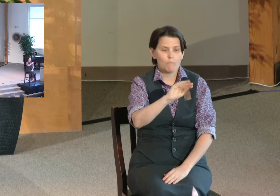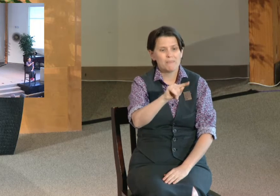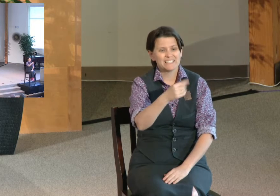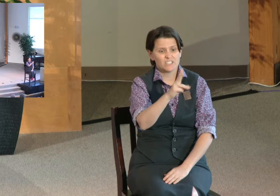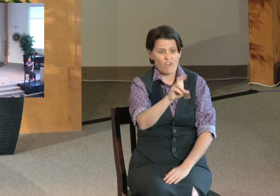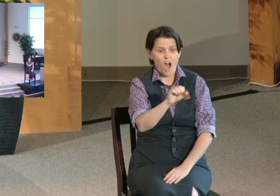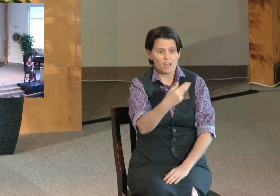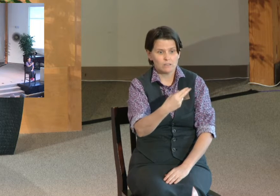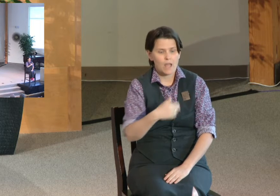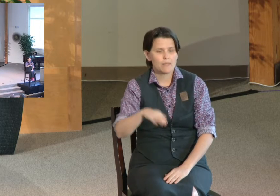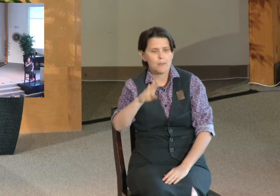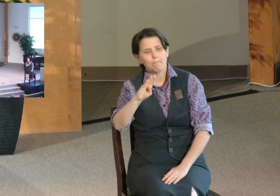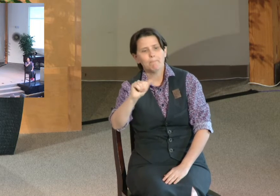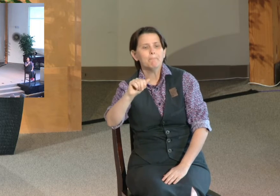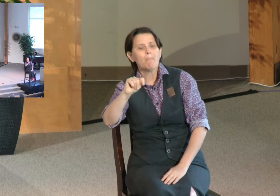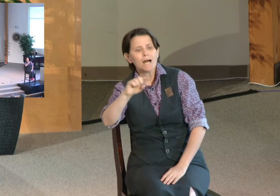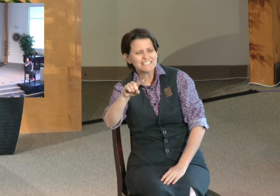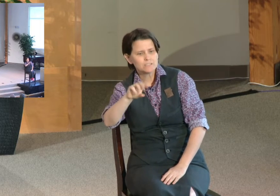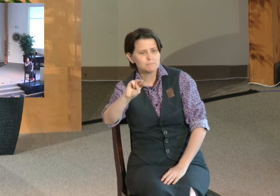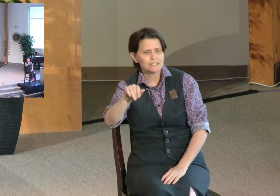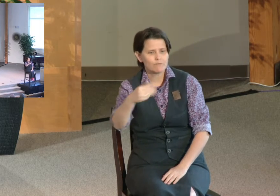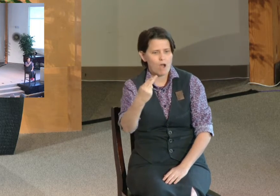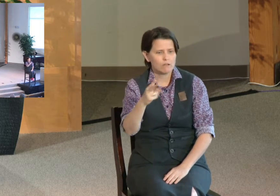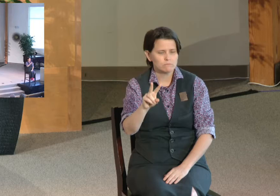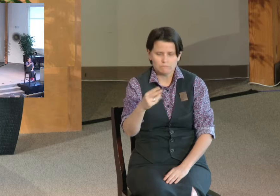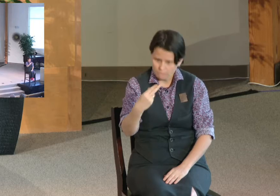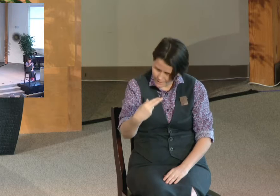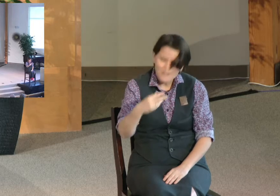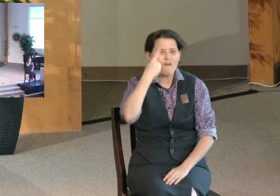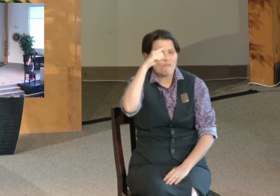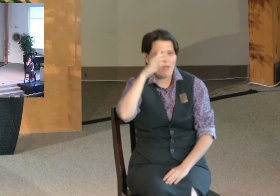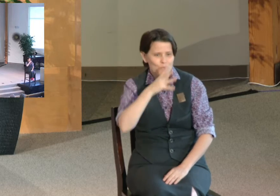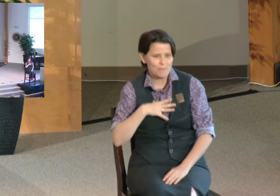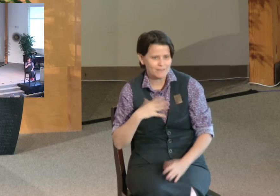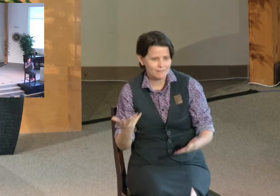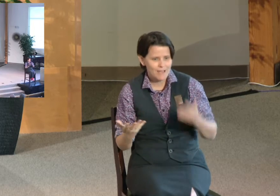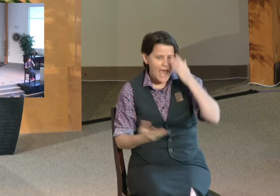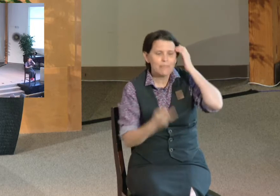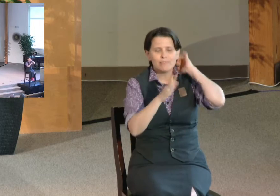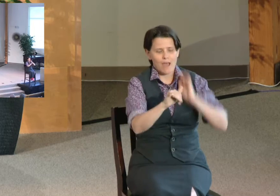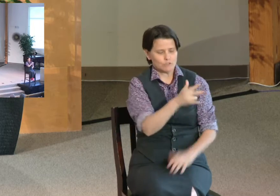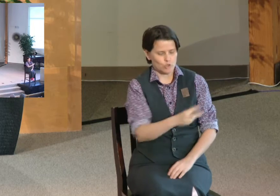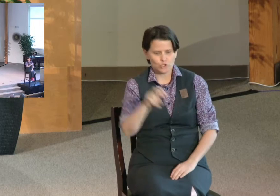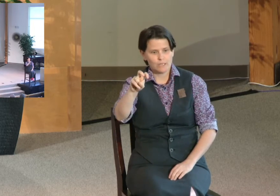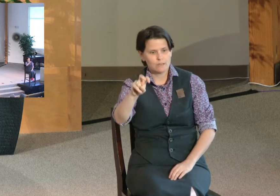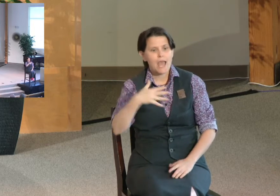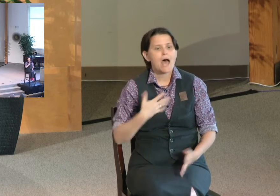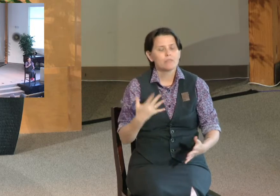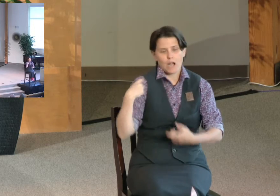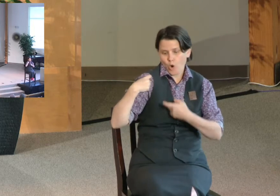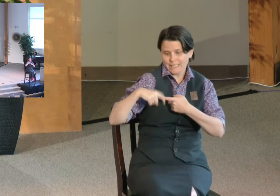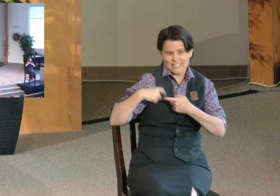the shift into adulthood. And then also our Latina friends, they had the quinceañera for the girls at